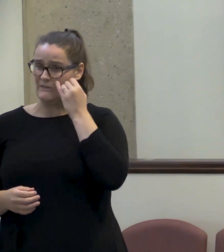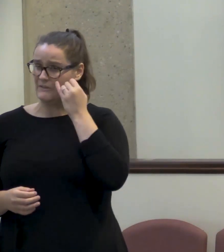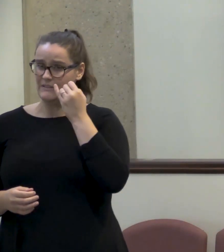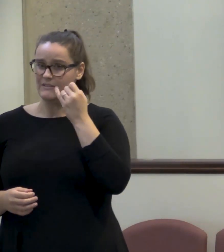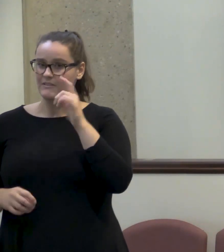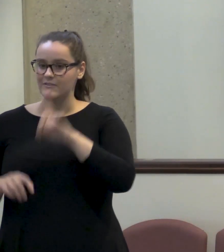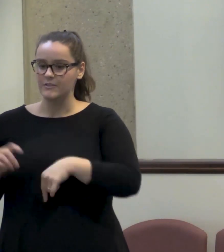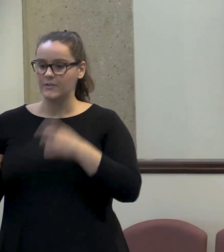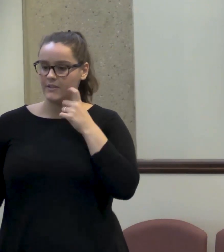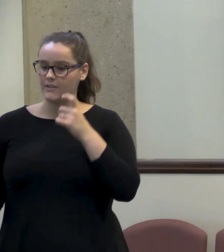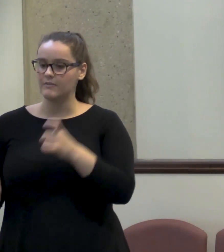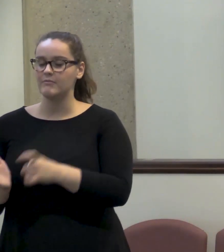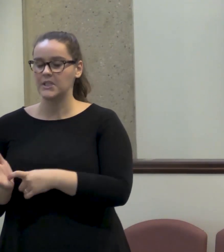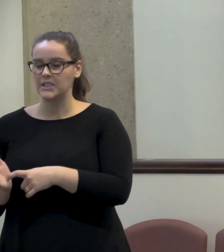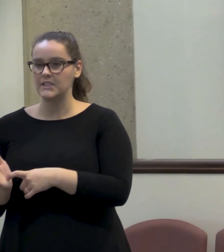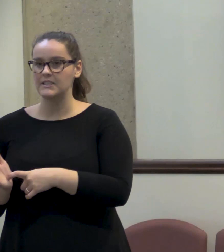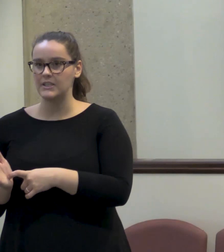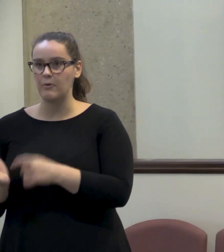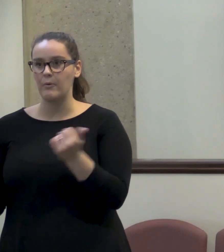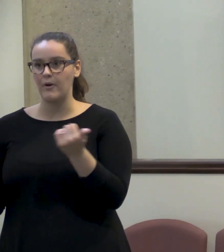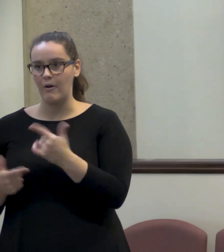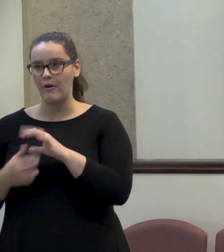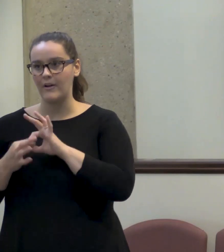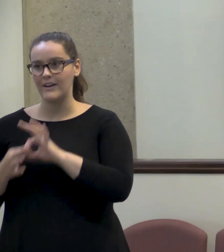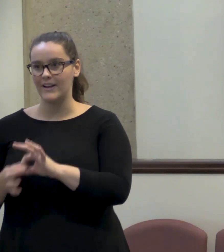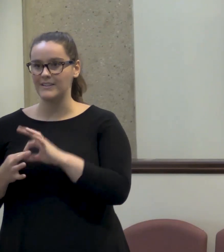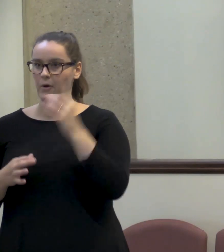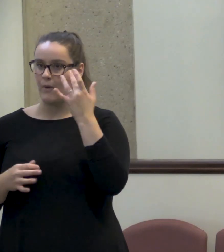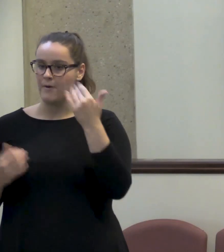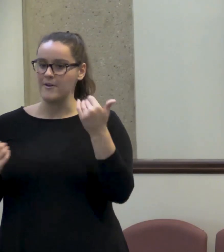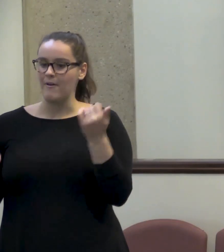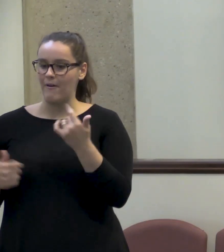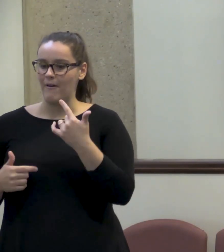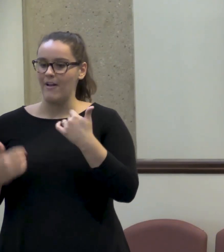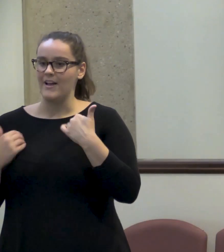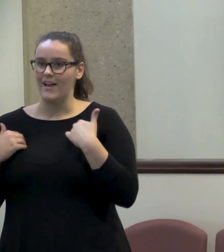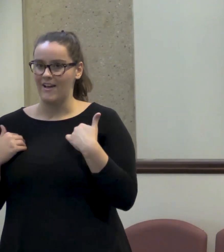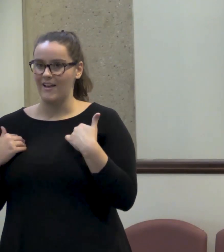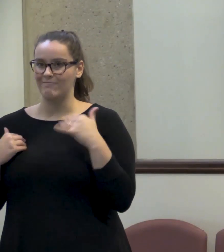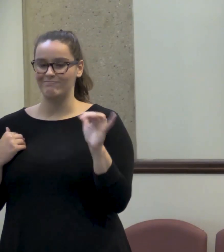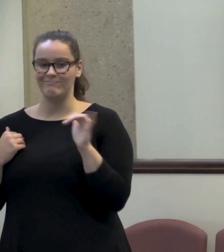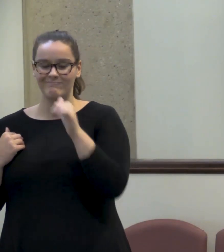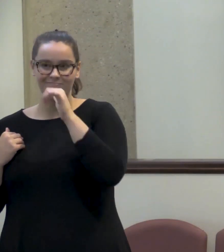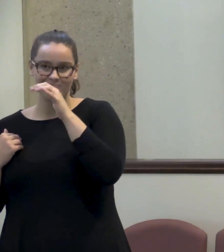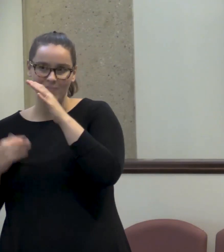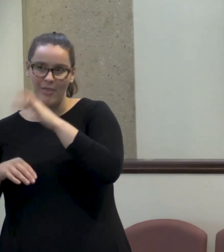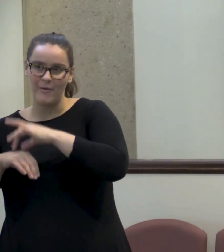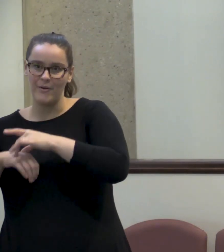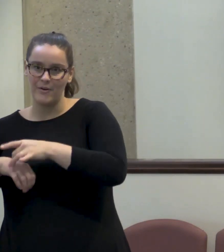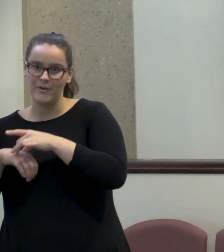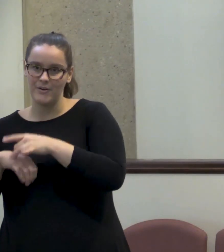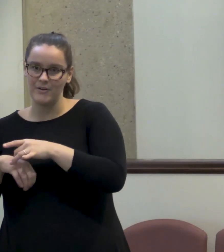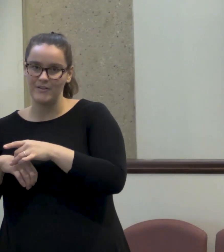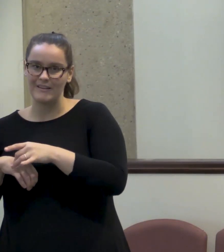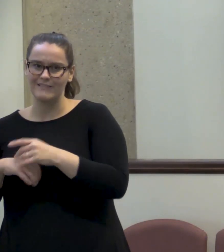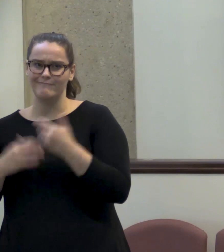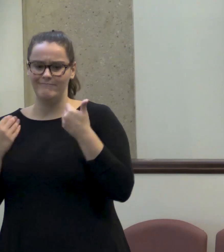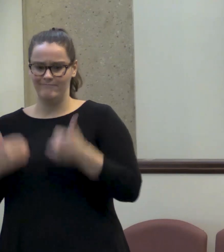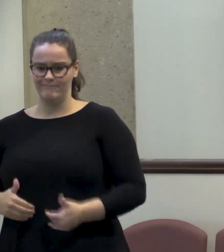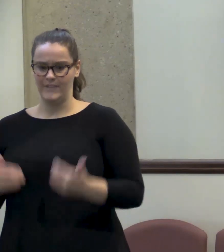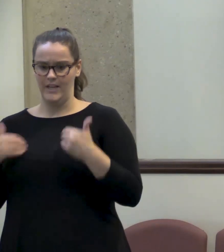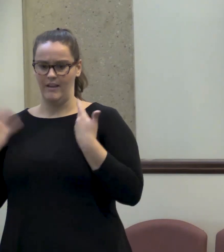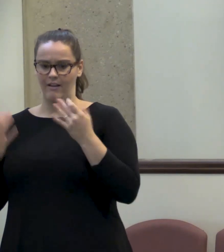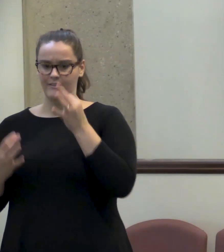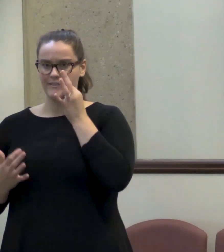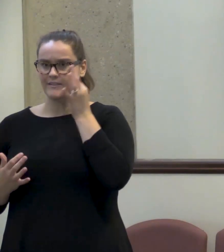all, our Mother Earth is the one thing that connects all of us. So as a Native young woman, to see and grow